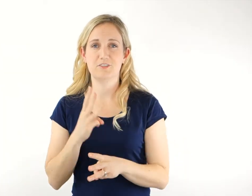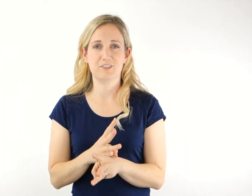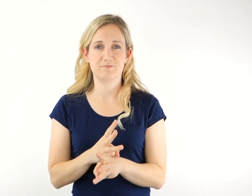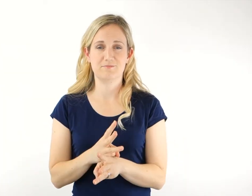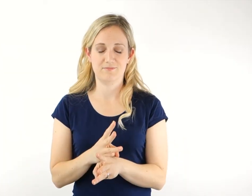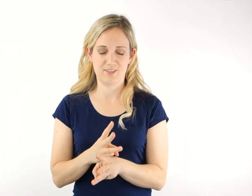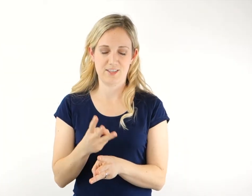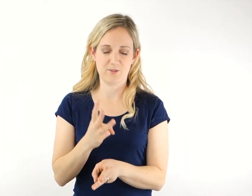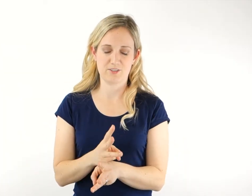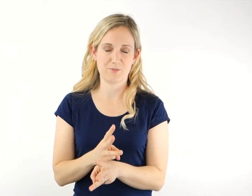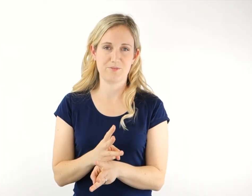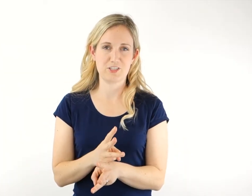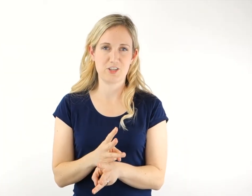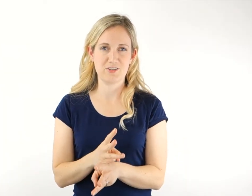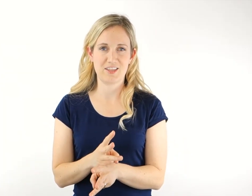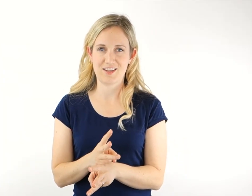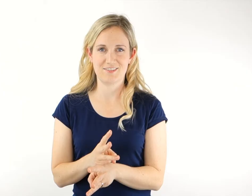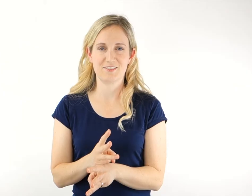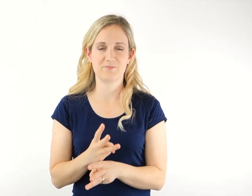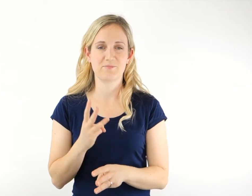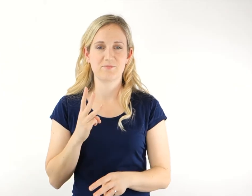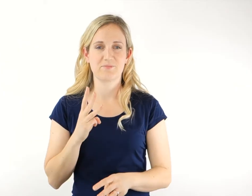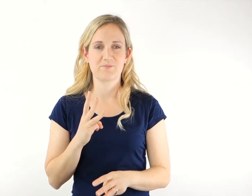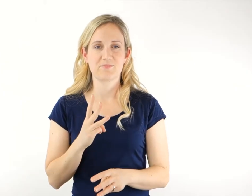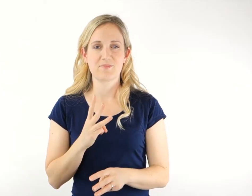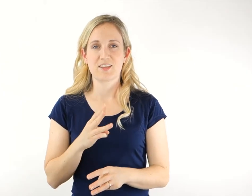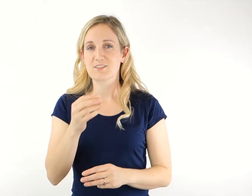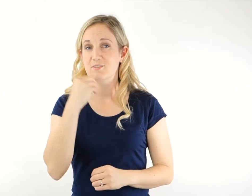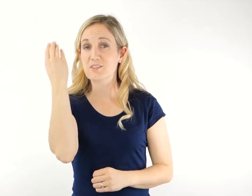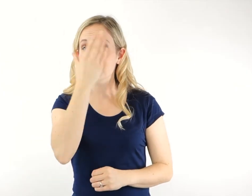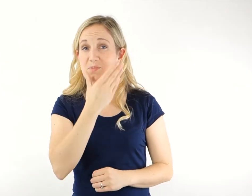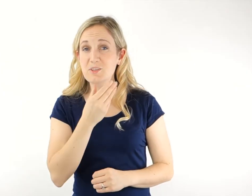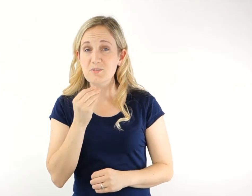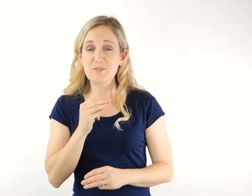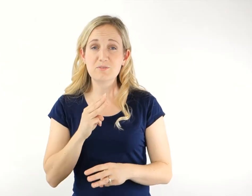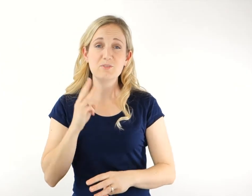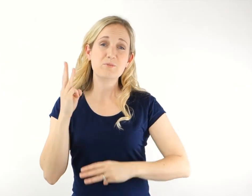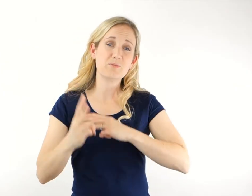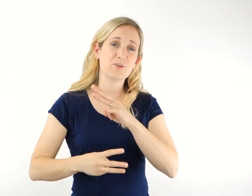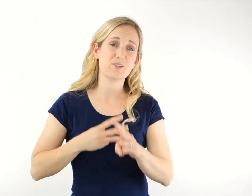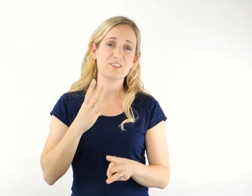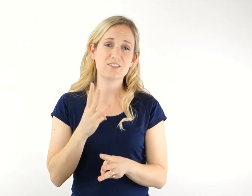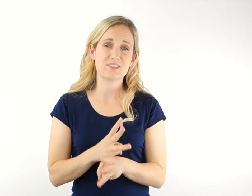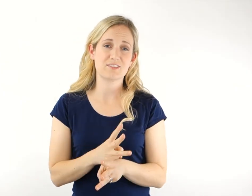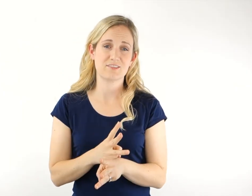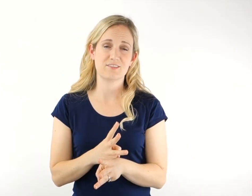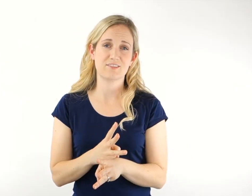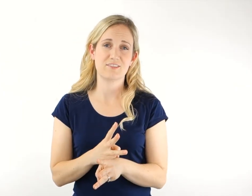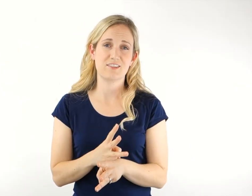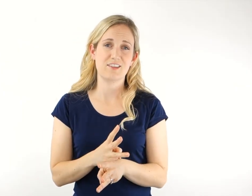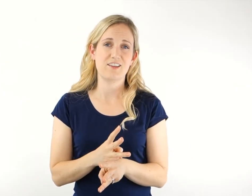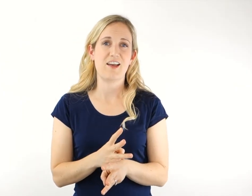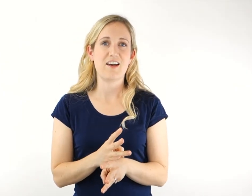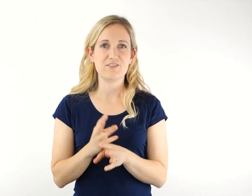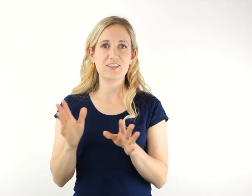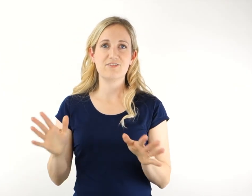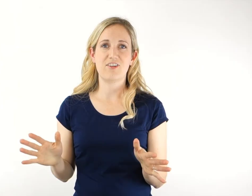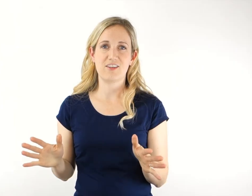World. Then they go on top of each other at the end. So this beautiful world, Heavenly Father.